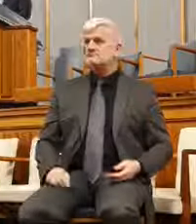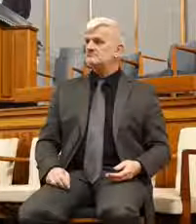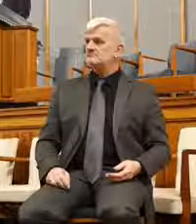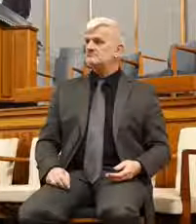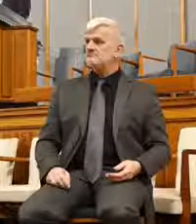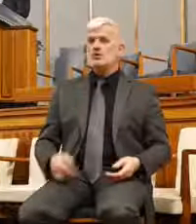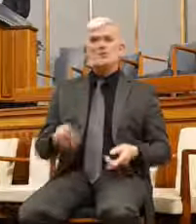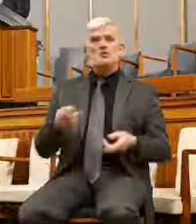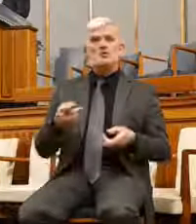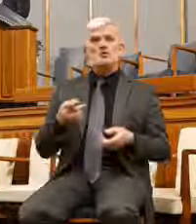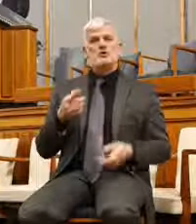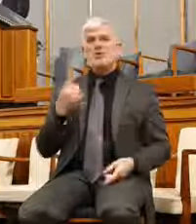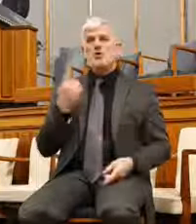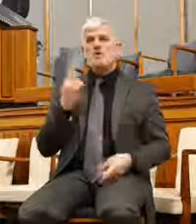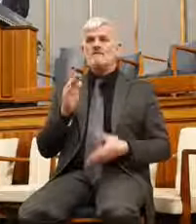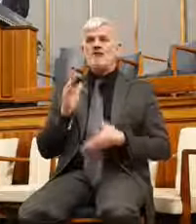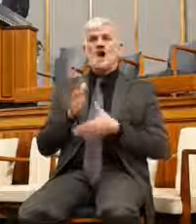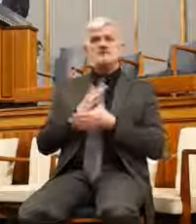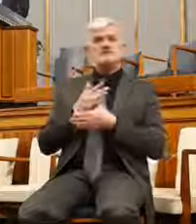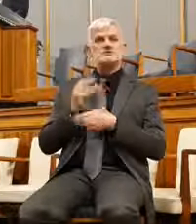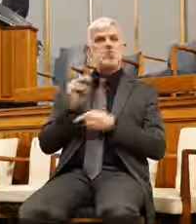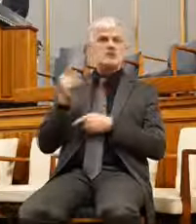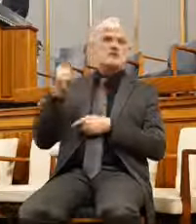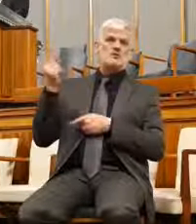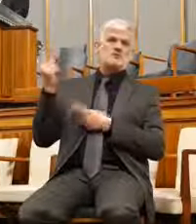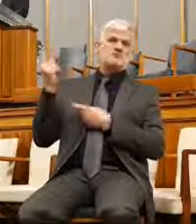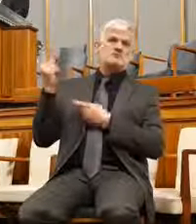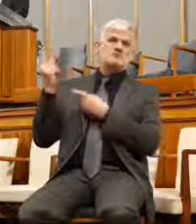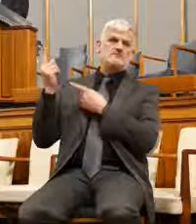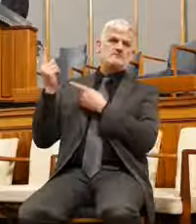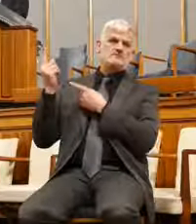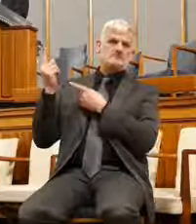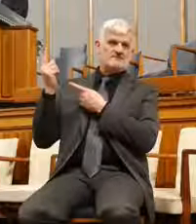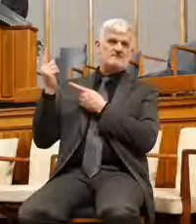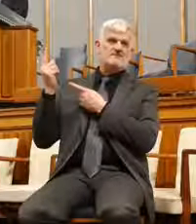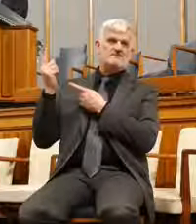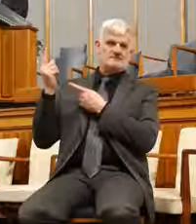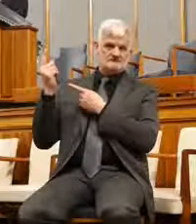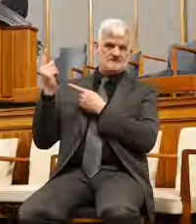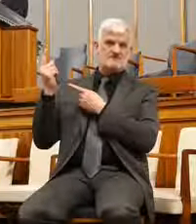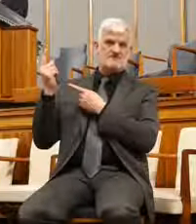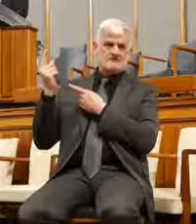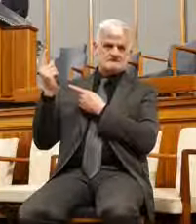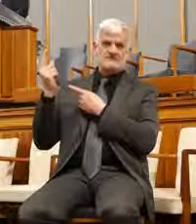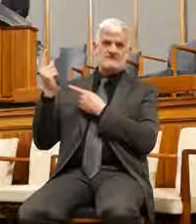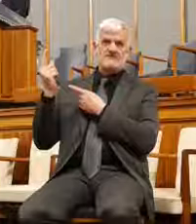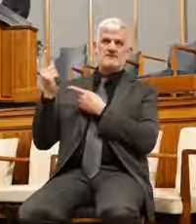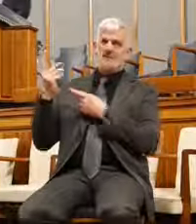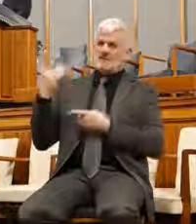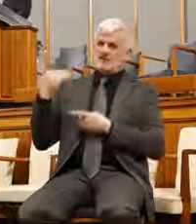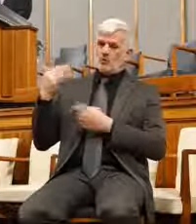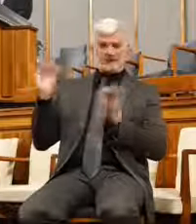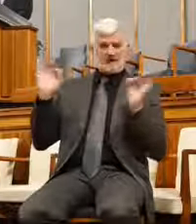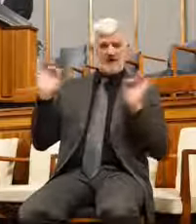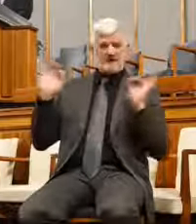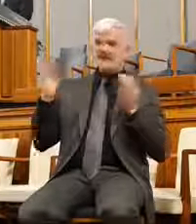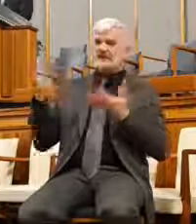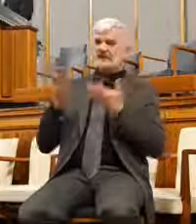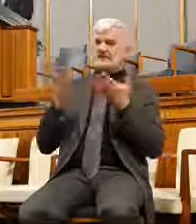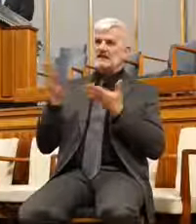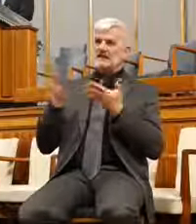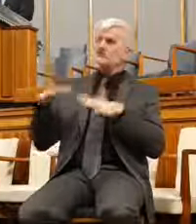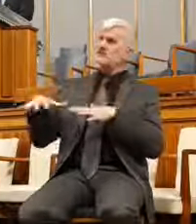who breaks the silence. It is God who speaks. And first of all, I'd like to think for a